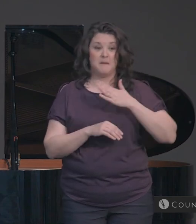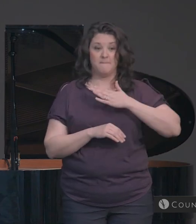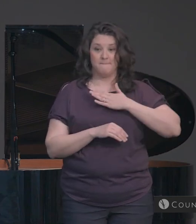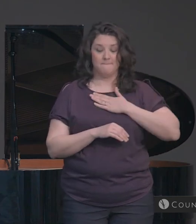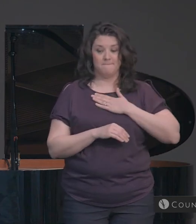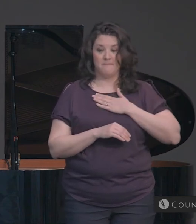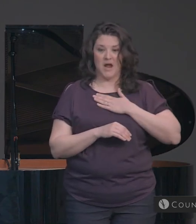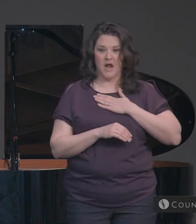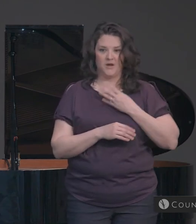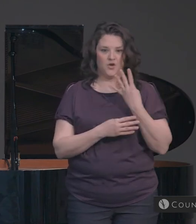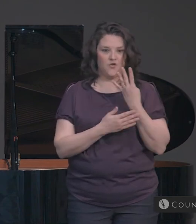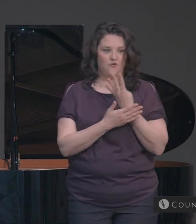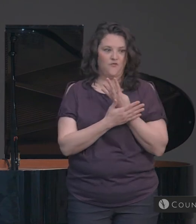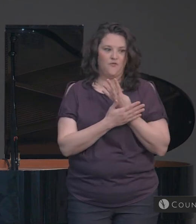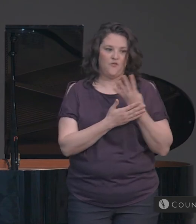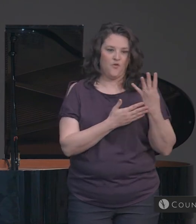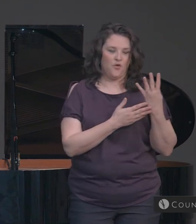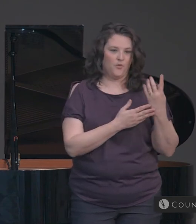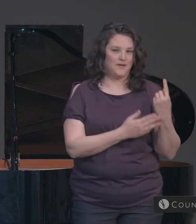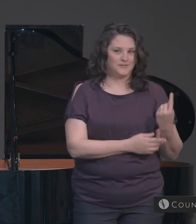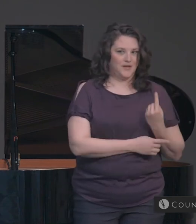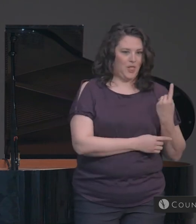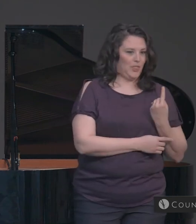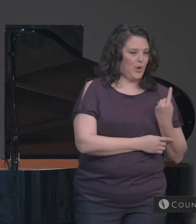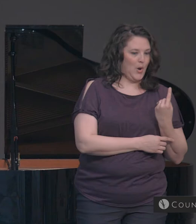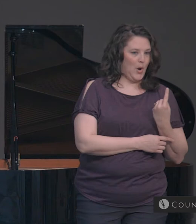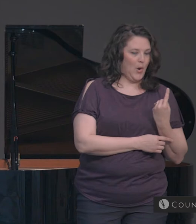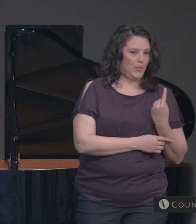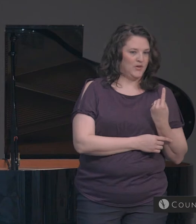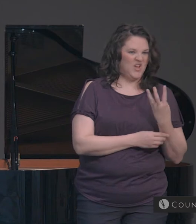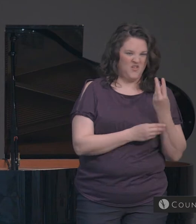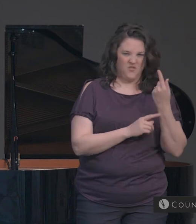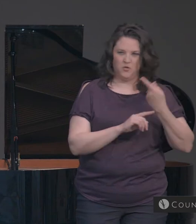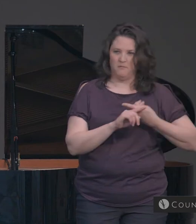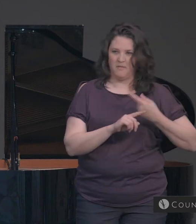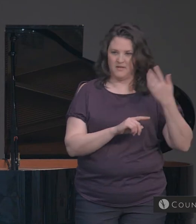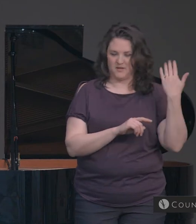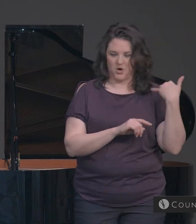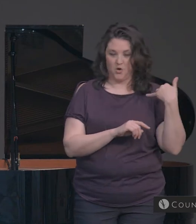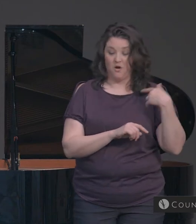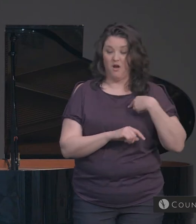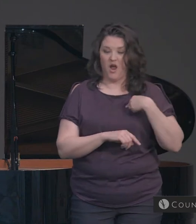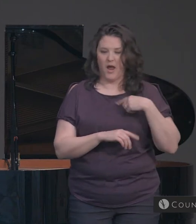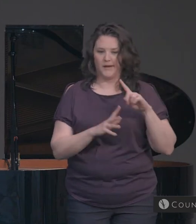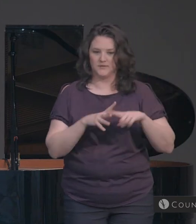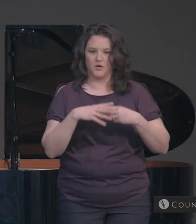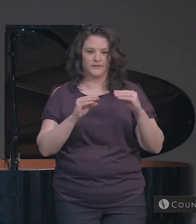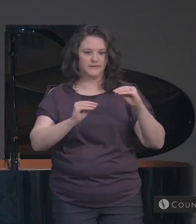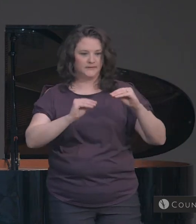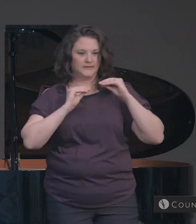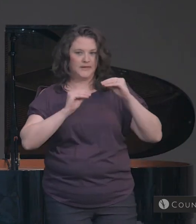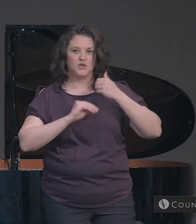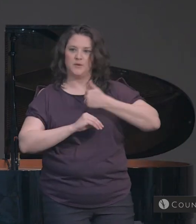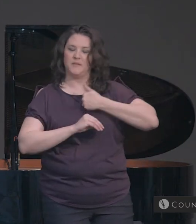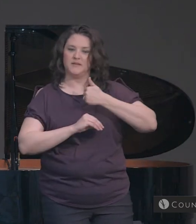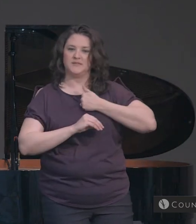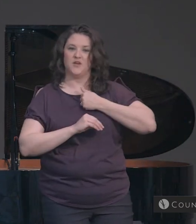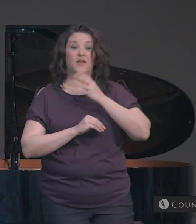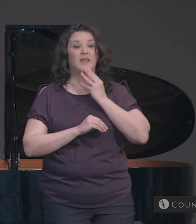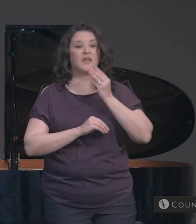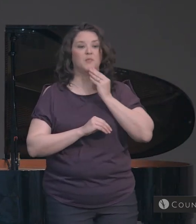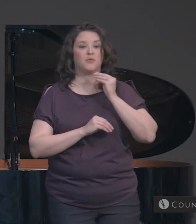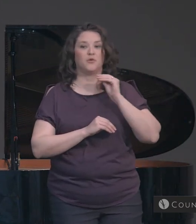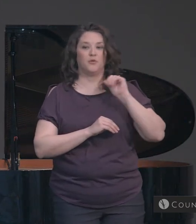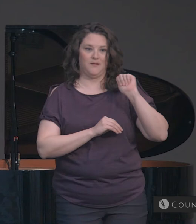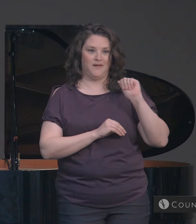in my 4 weeks of isolation a couple months ago was I began to teach myself the Hebrew alphabet. Not that